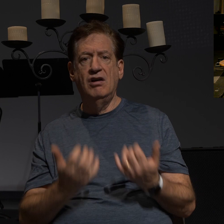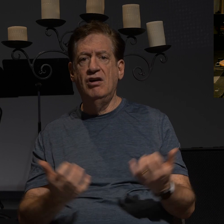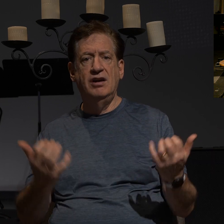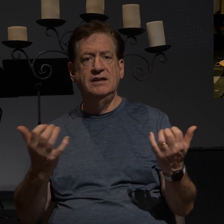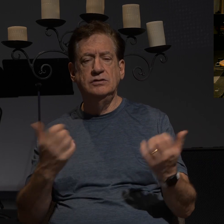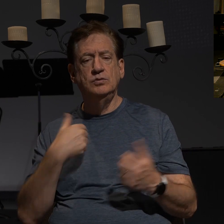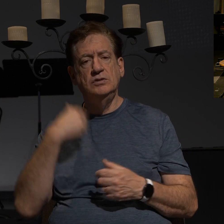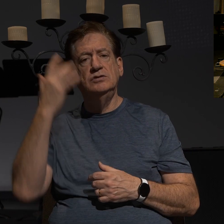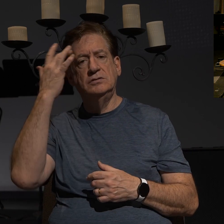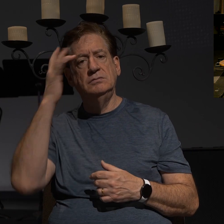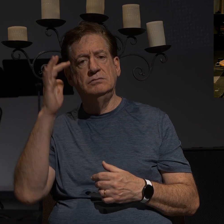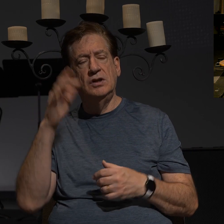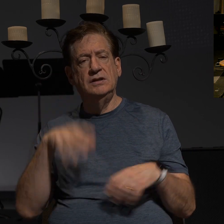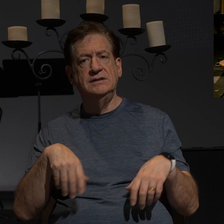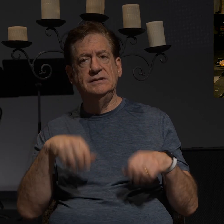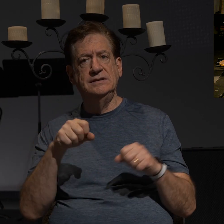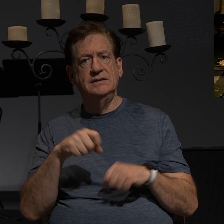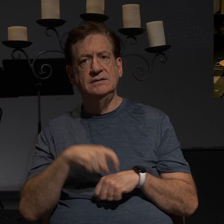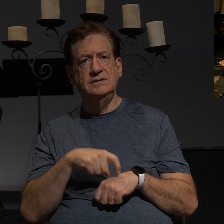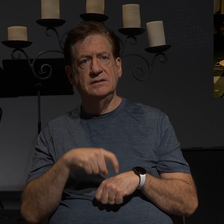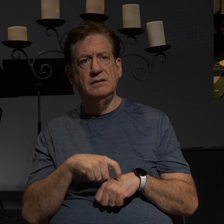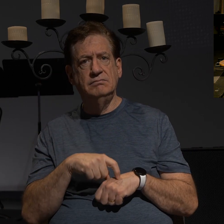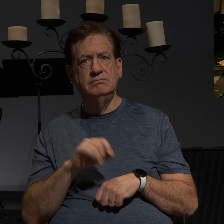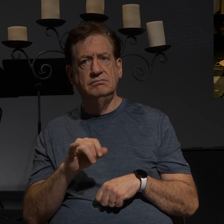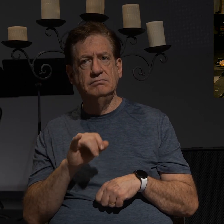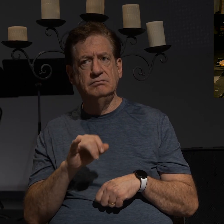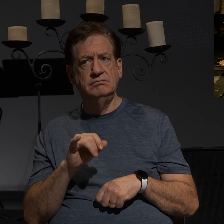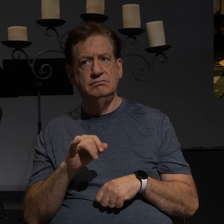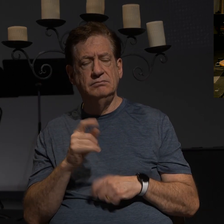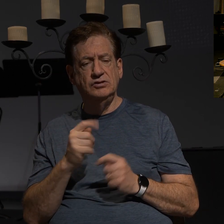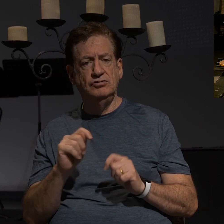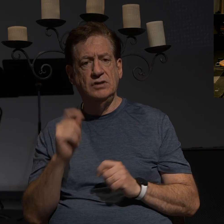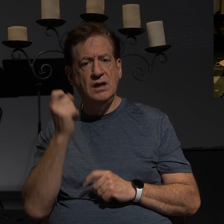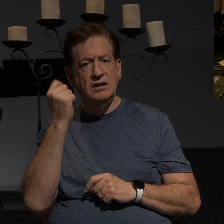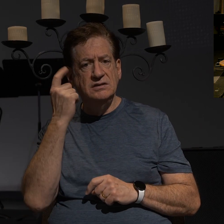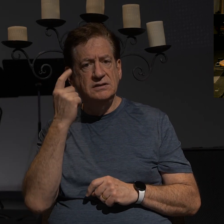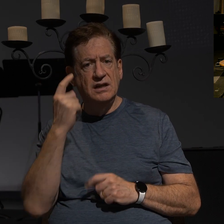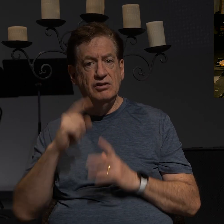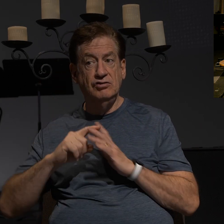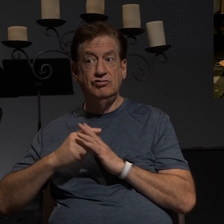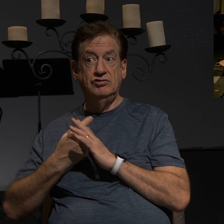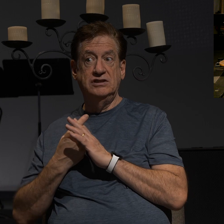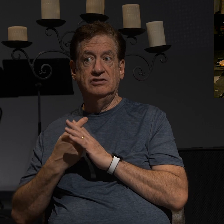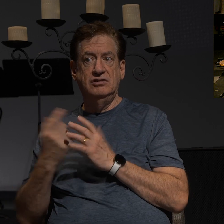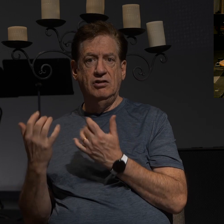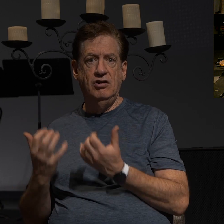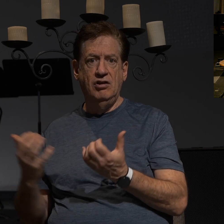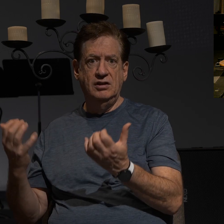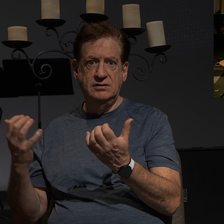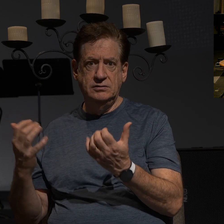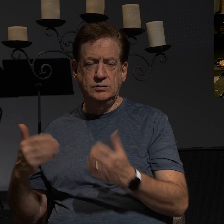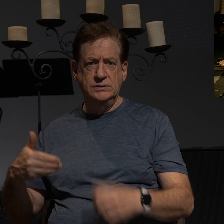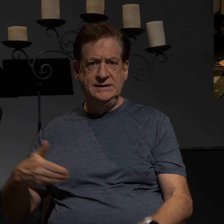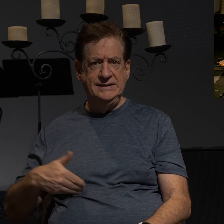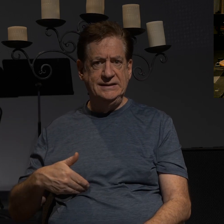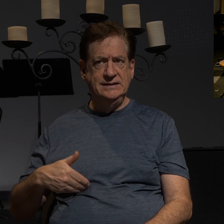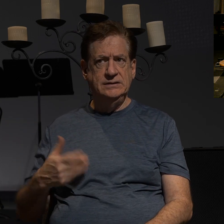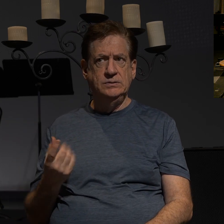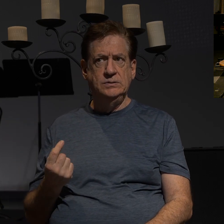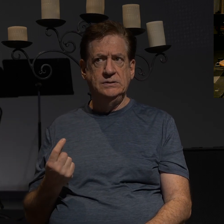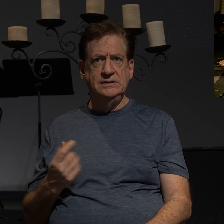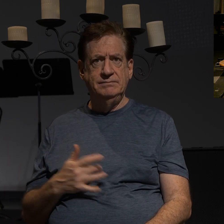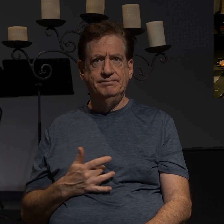we're smart to take some time to try to understand what the original audience would sense as